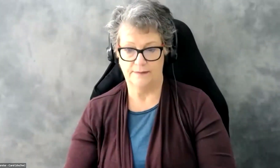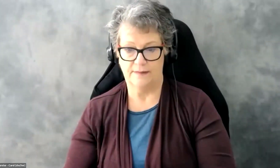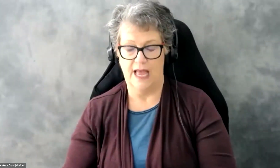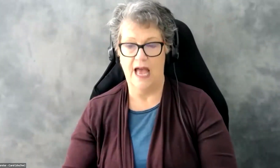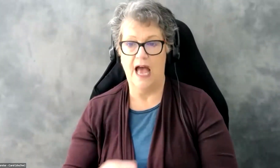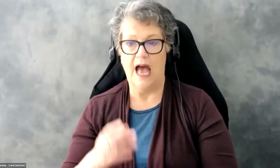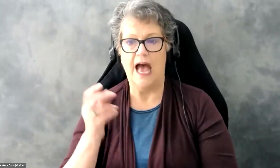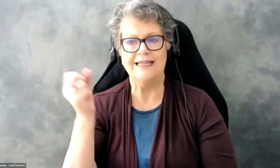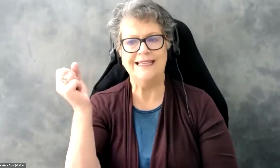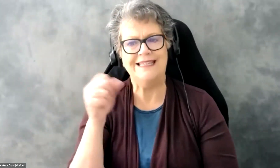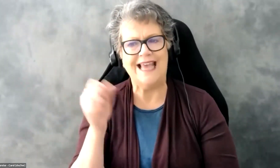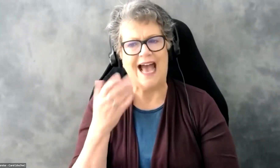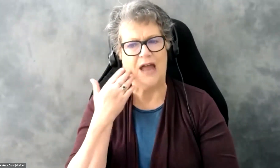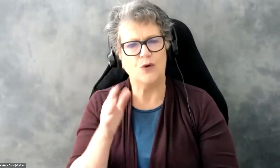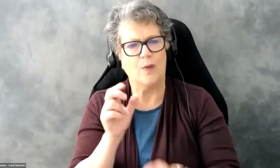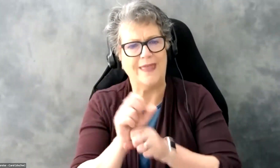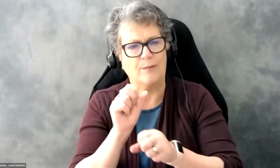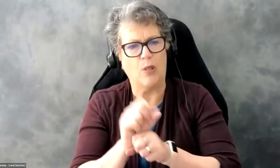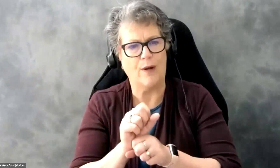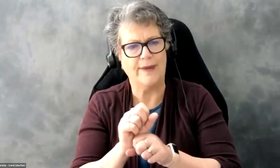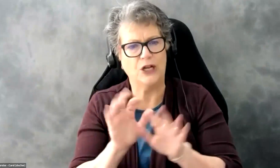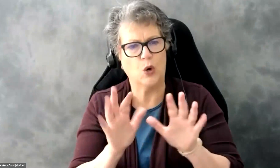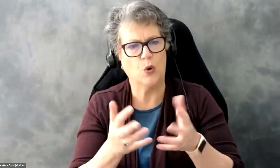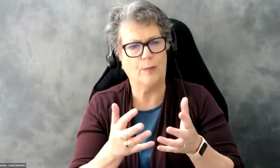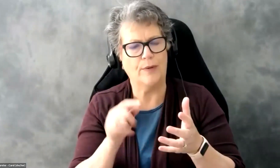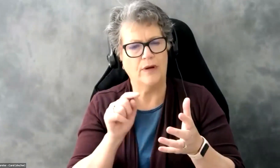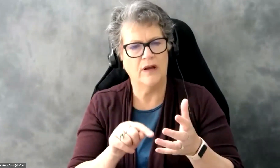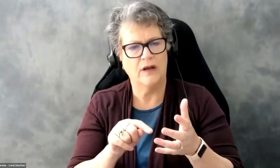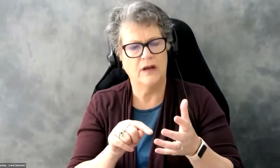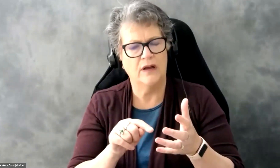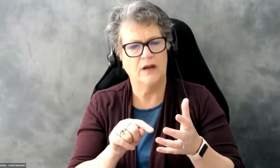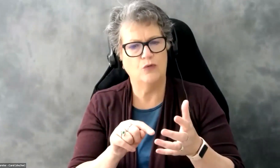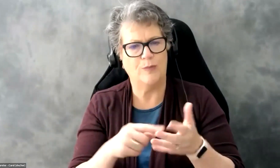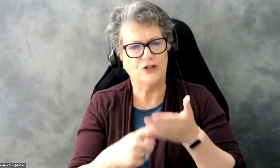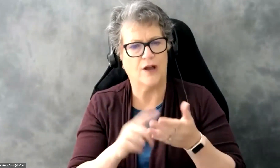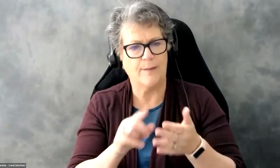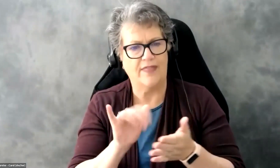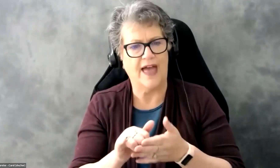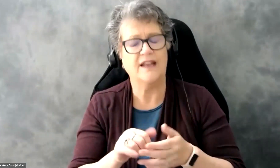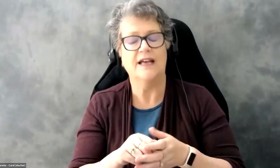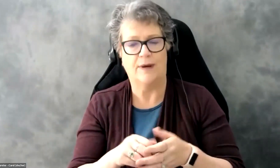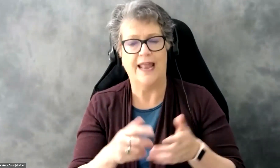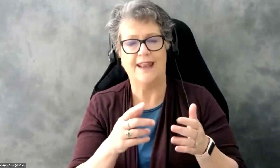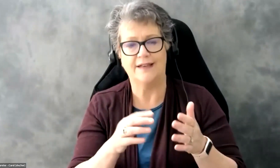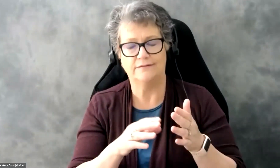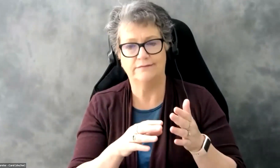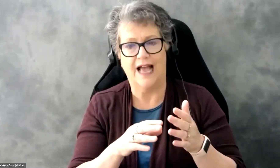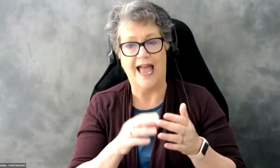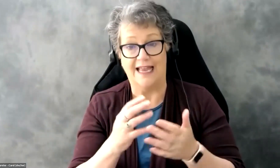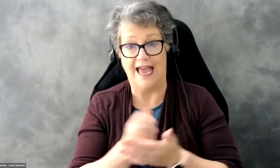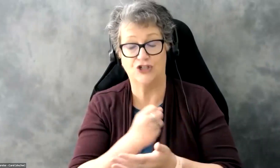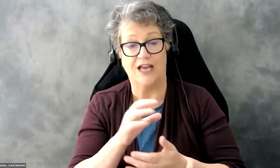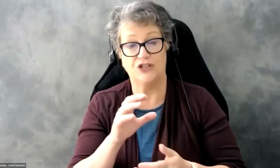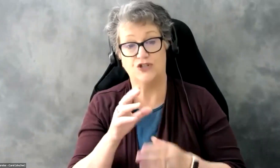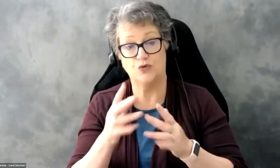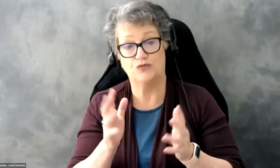Yeah, I don't know that the employment work group will be talking about that, but I did have a chance to talk with Ernie